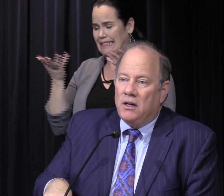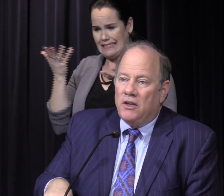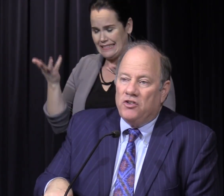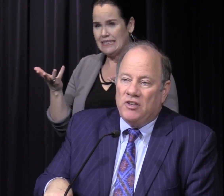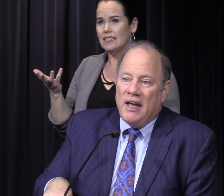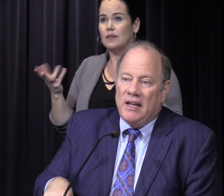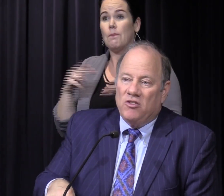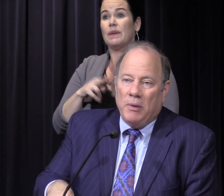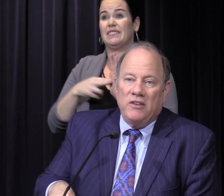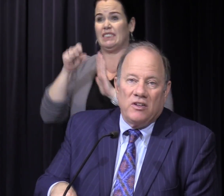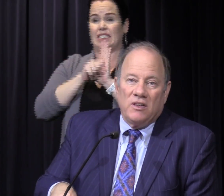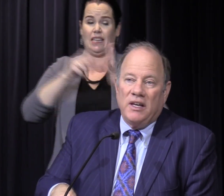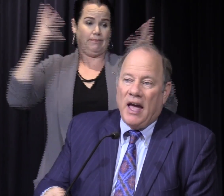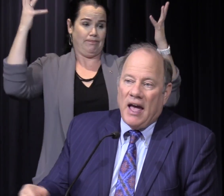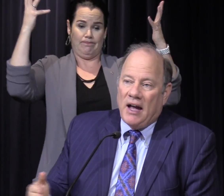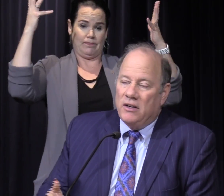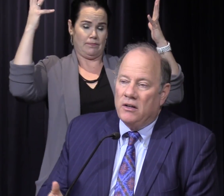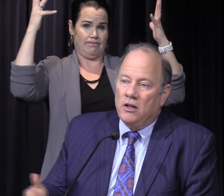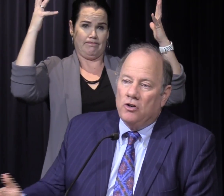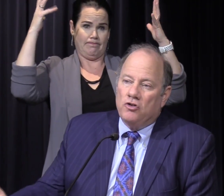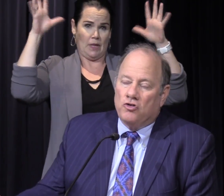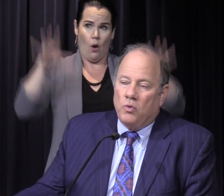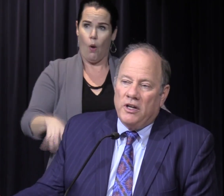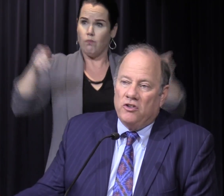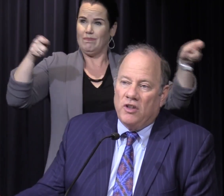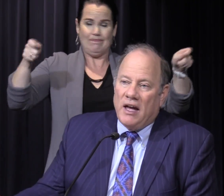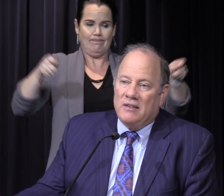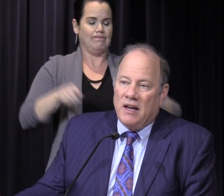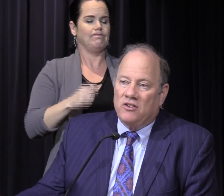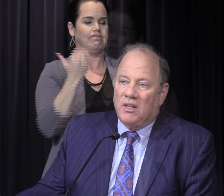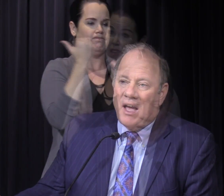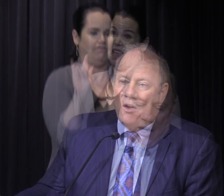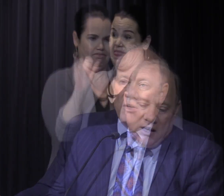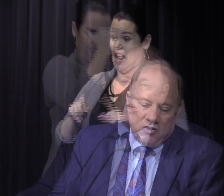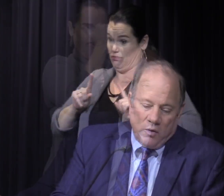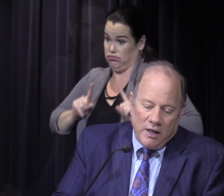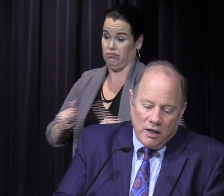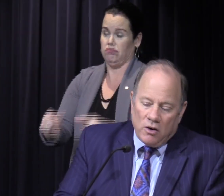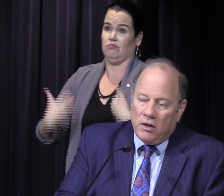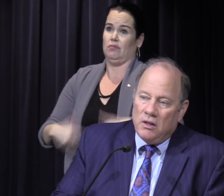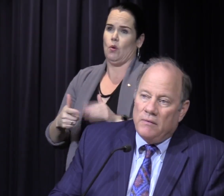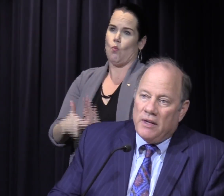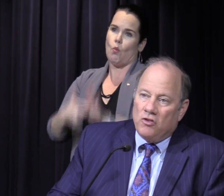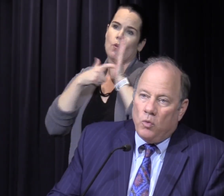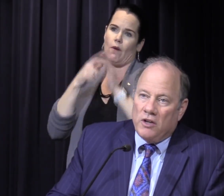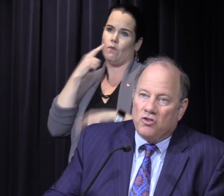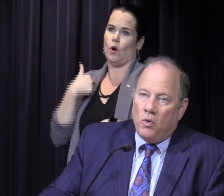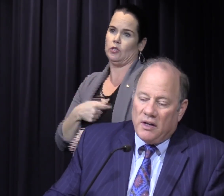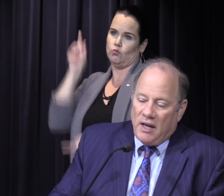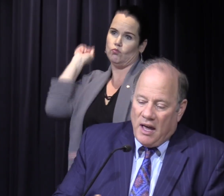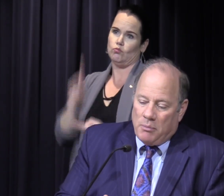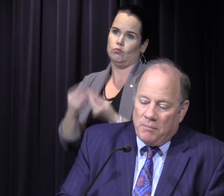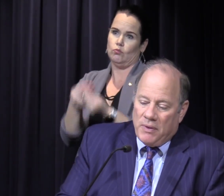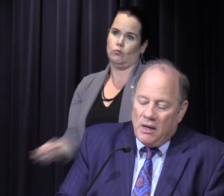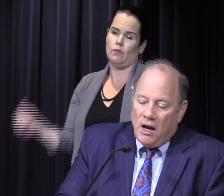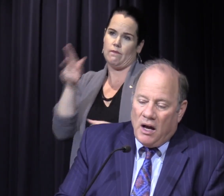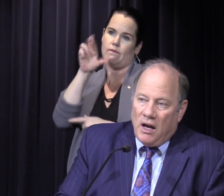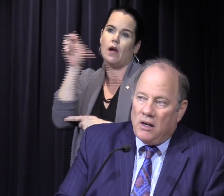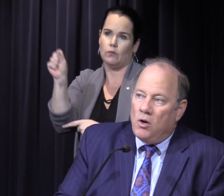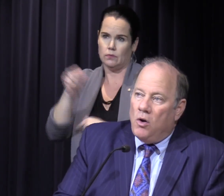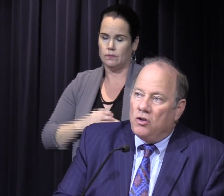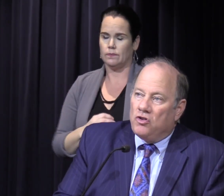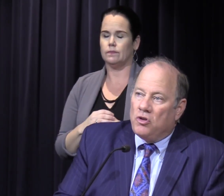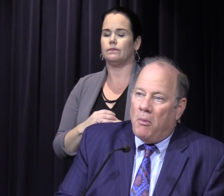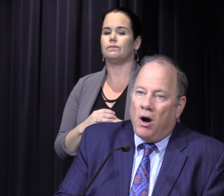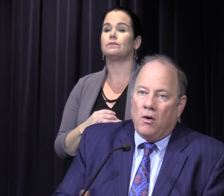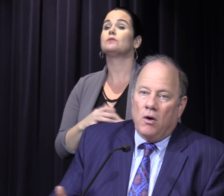that the state has basically had to squeeze that testing out. And so here is what's going to